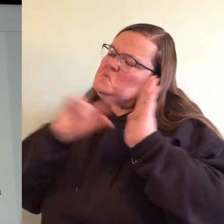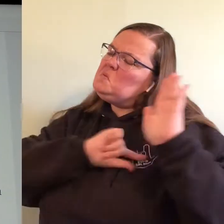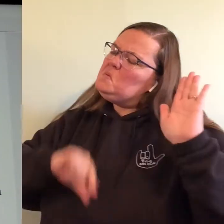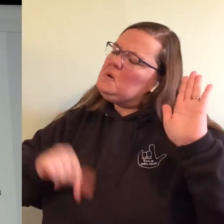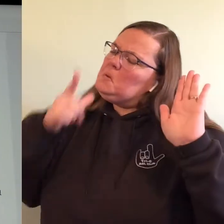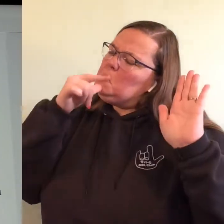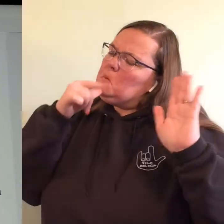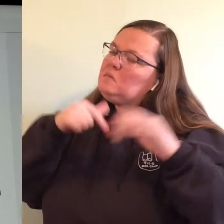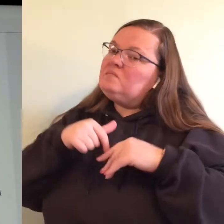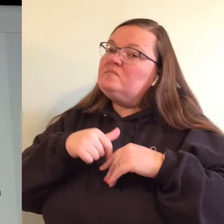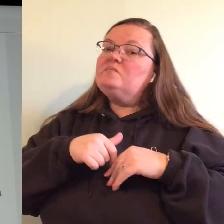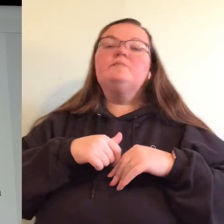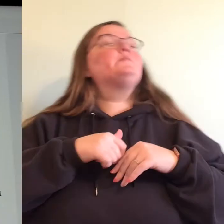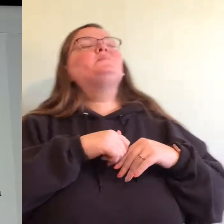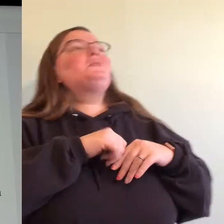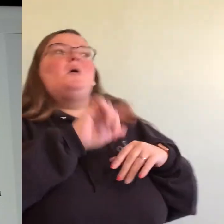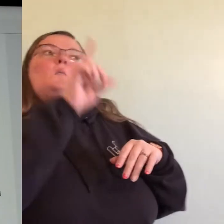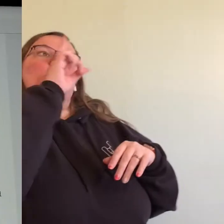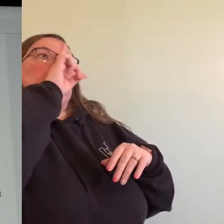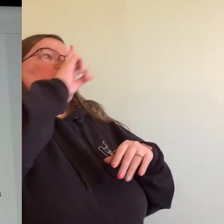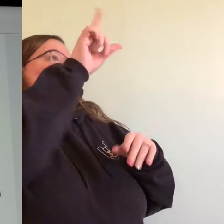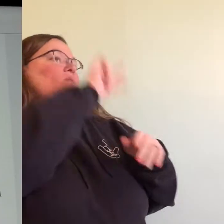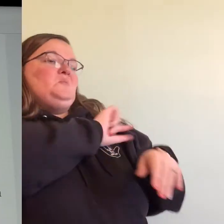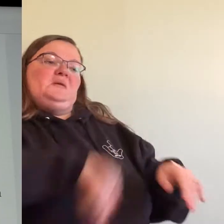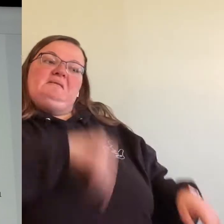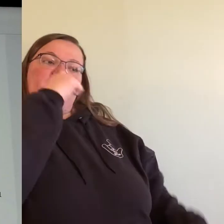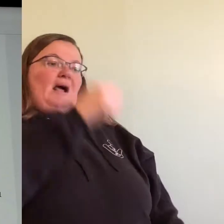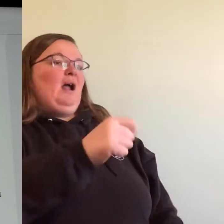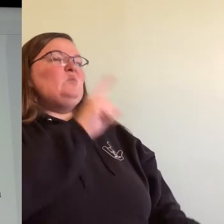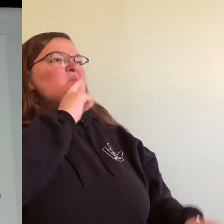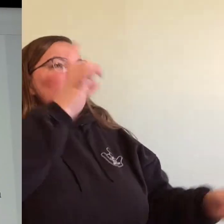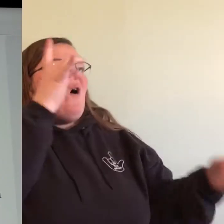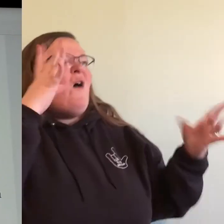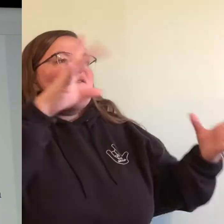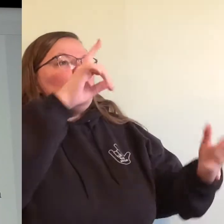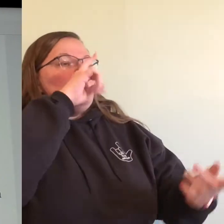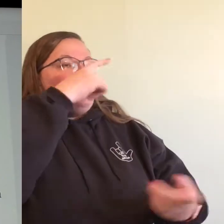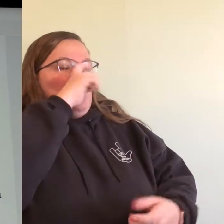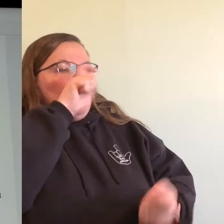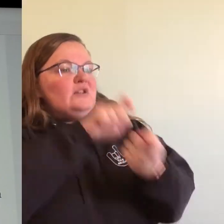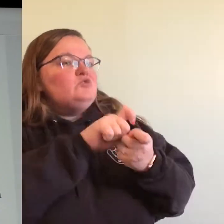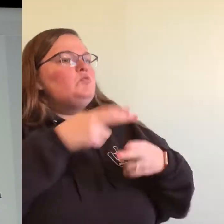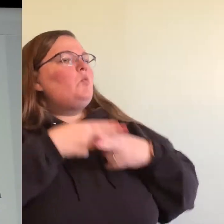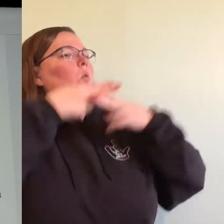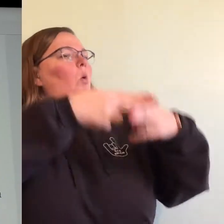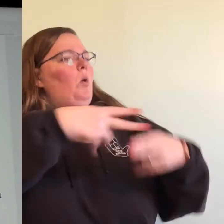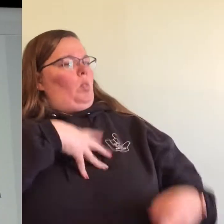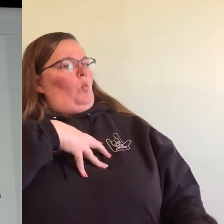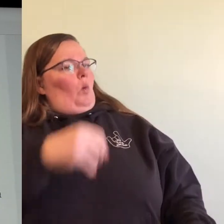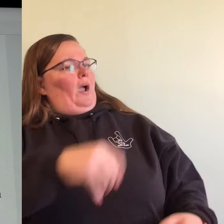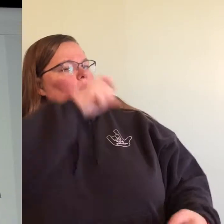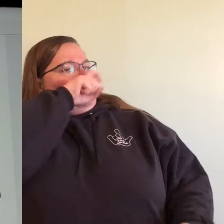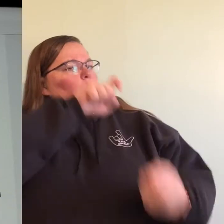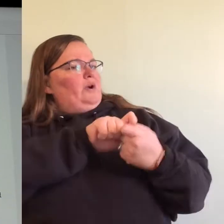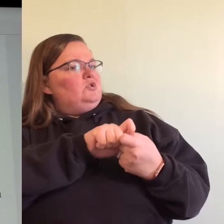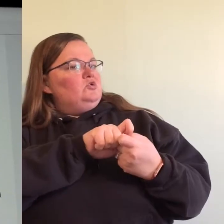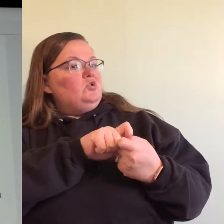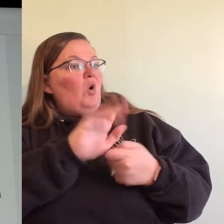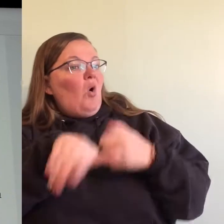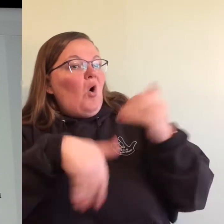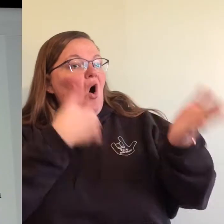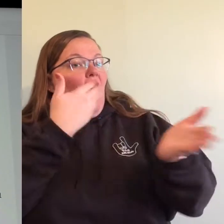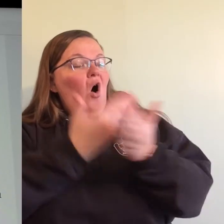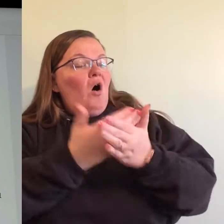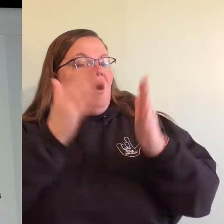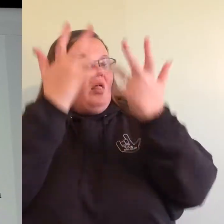know anything about her?" "She isn't a real queen at all," answered Lucy. "She's a horrible witch, the White Witch. Everyone, all